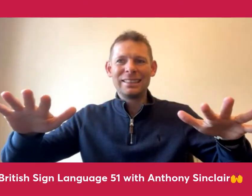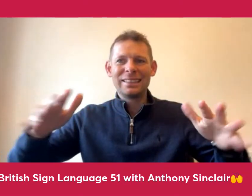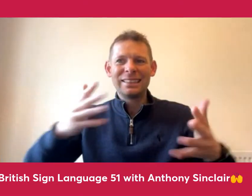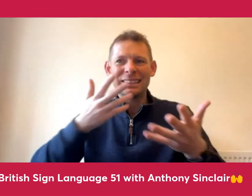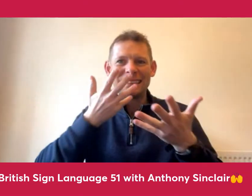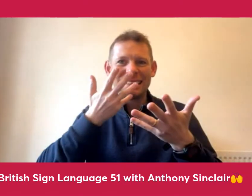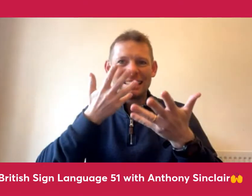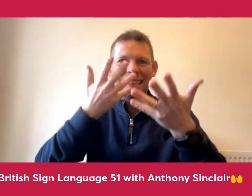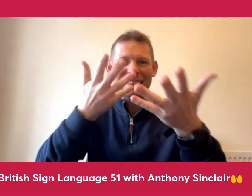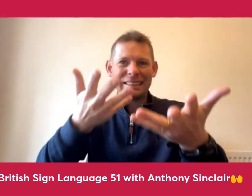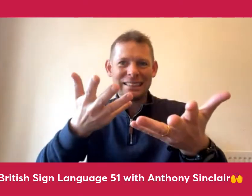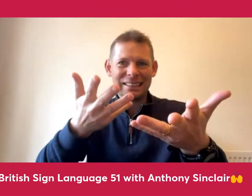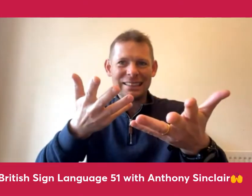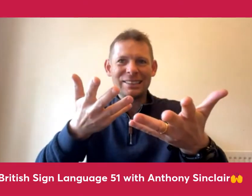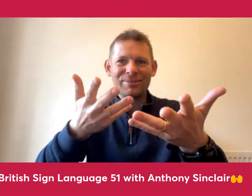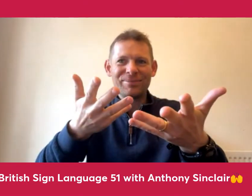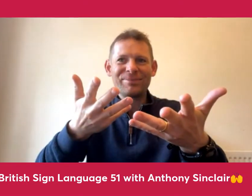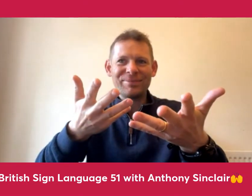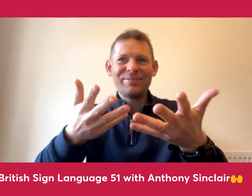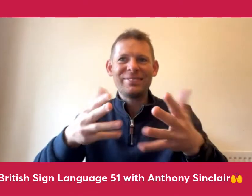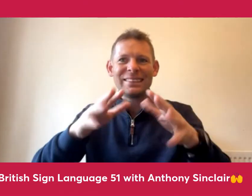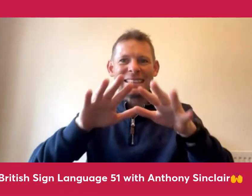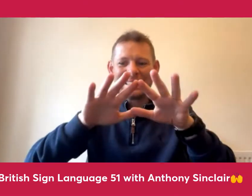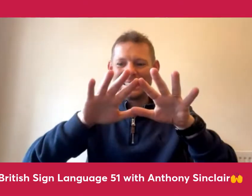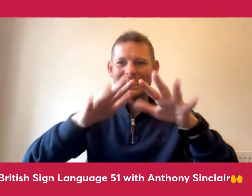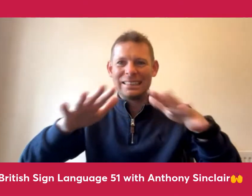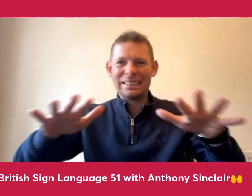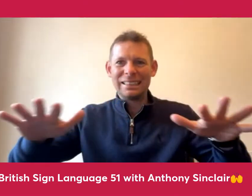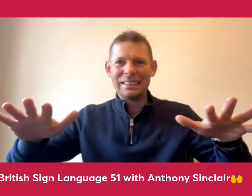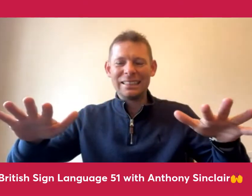And seasickness or seasick.